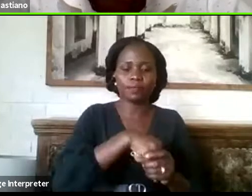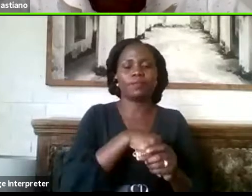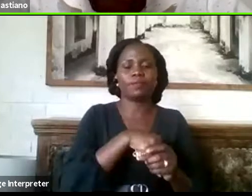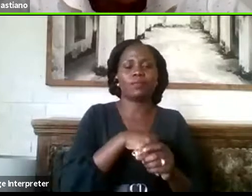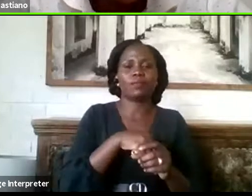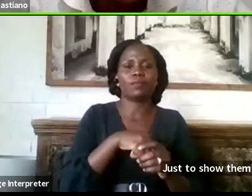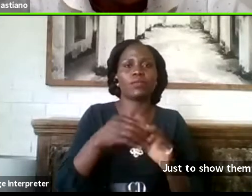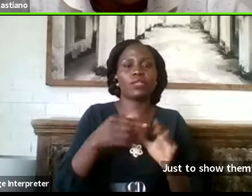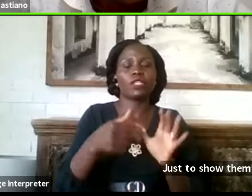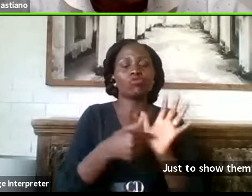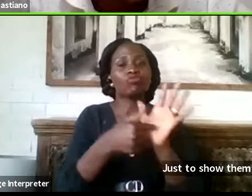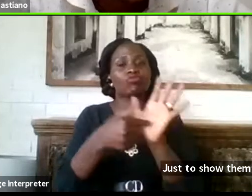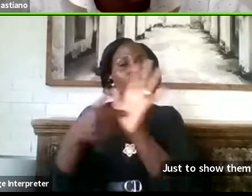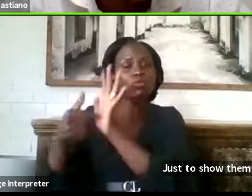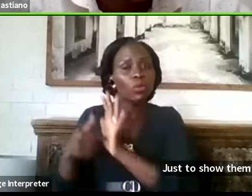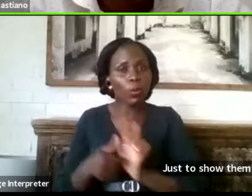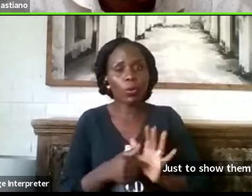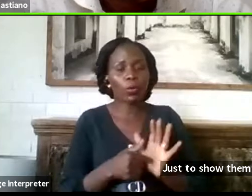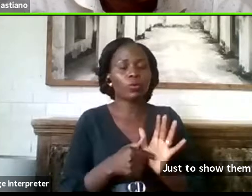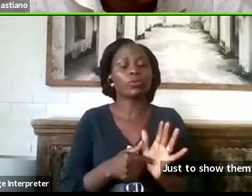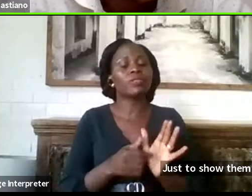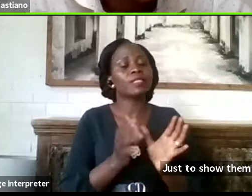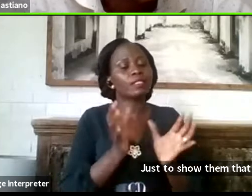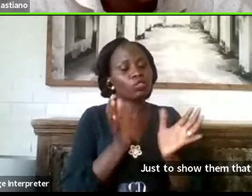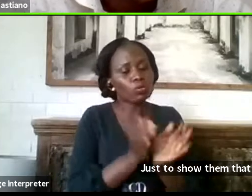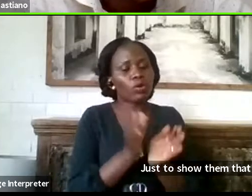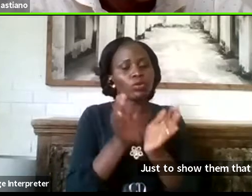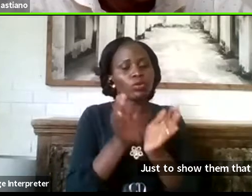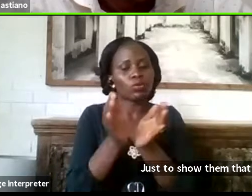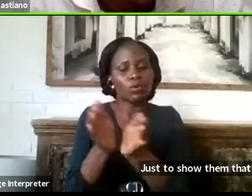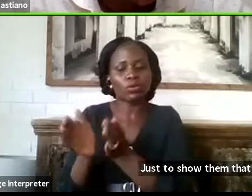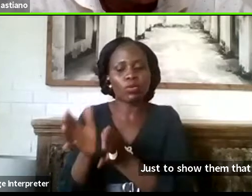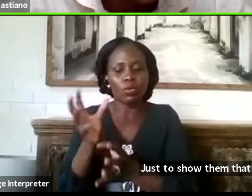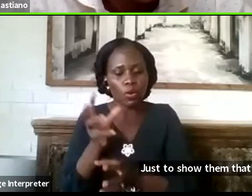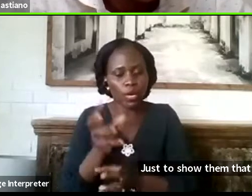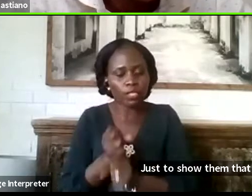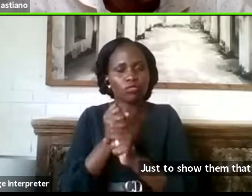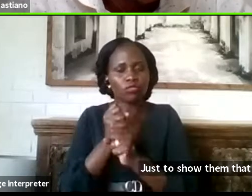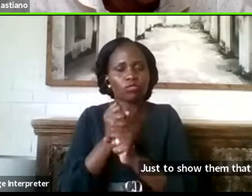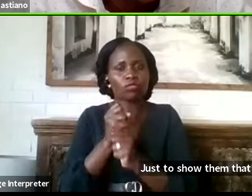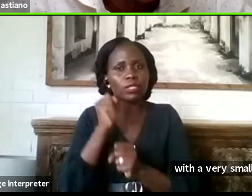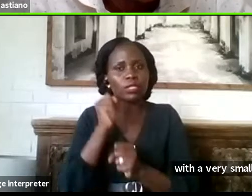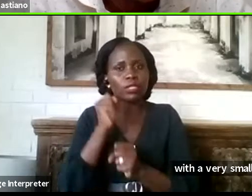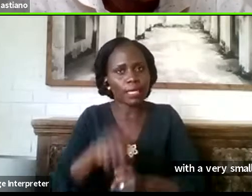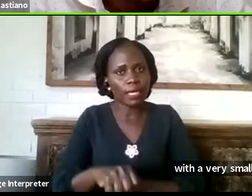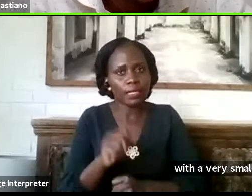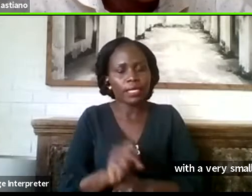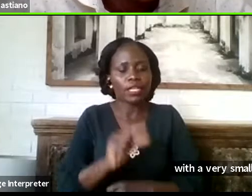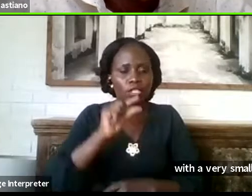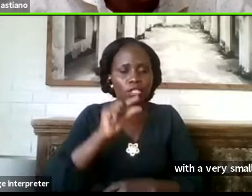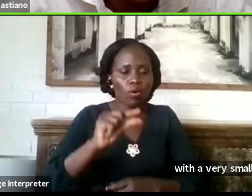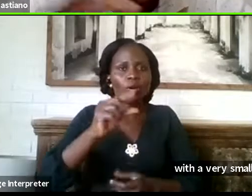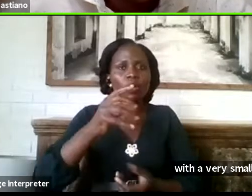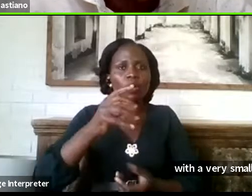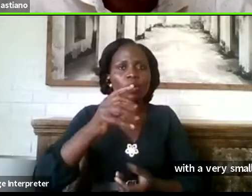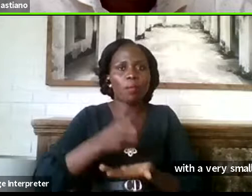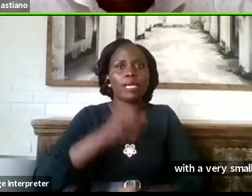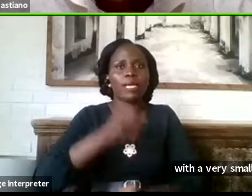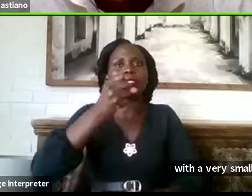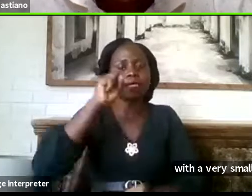small organization like ours, with a very small budget, can afford to make their